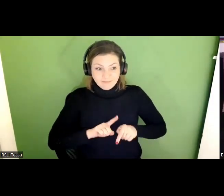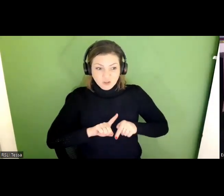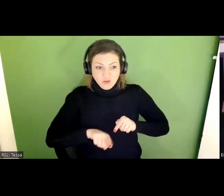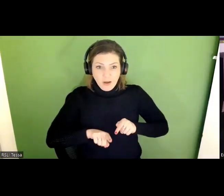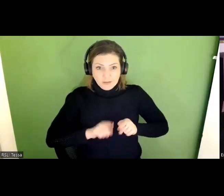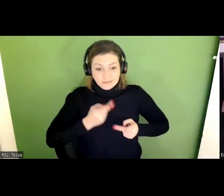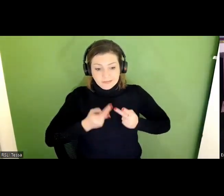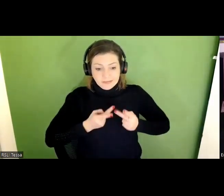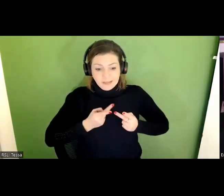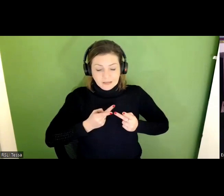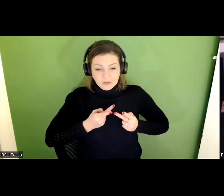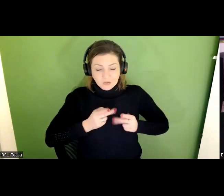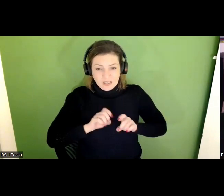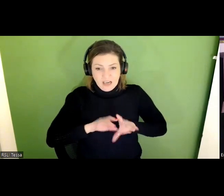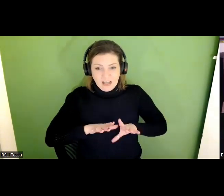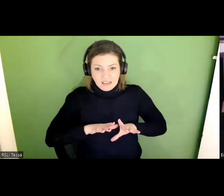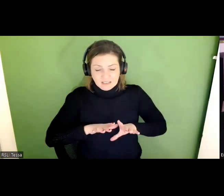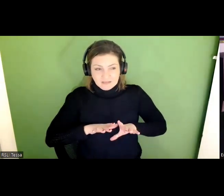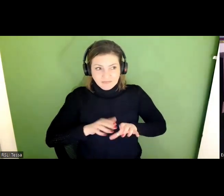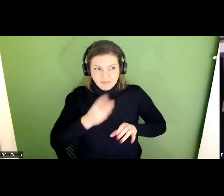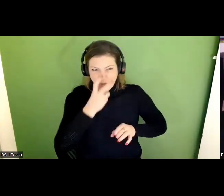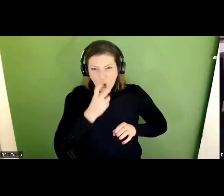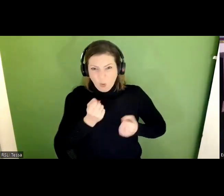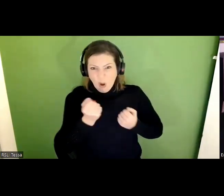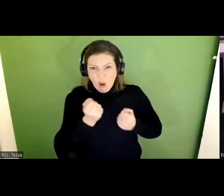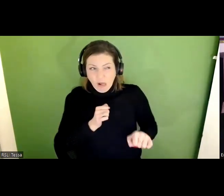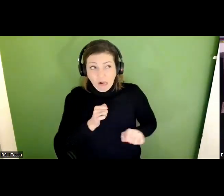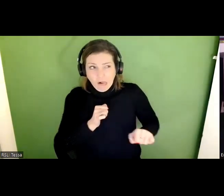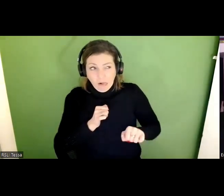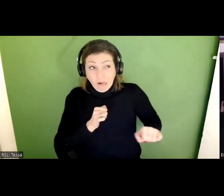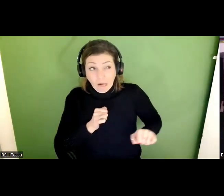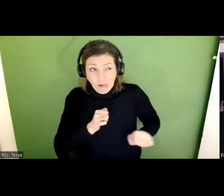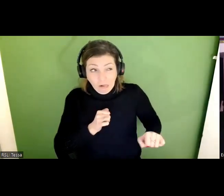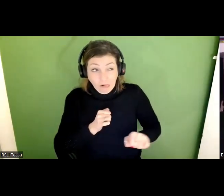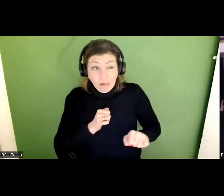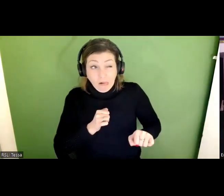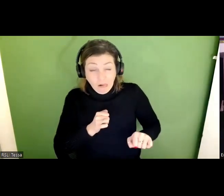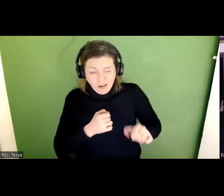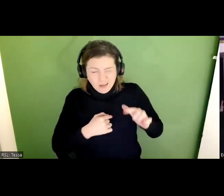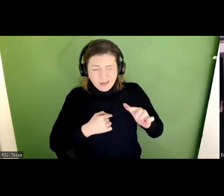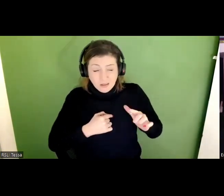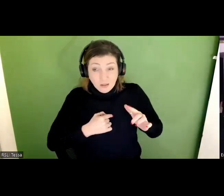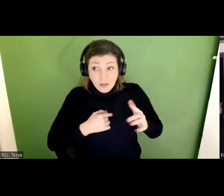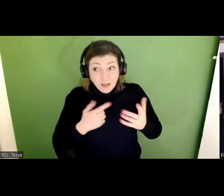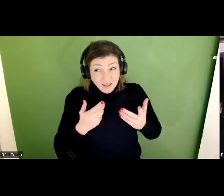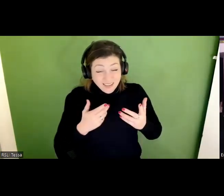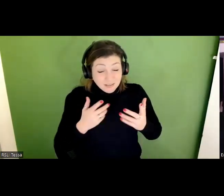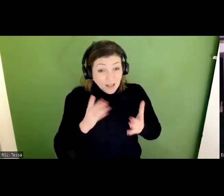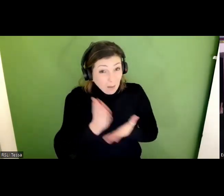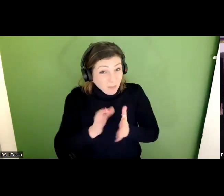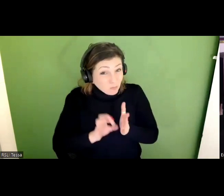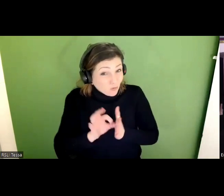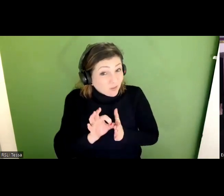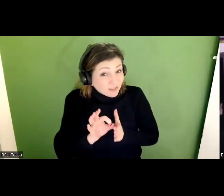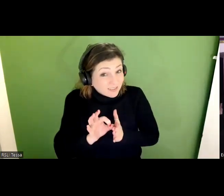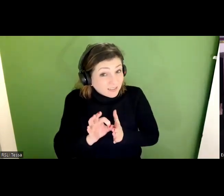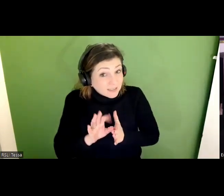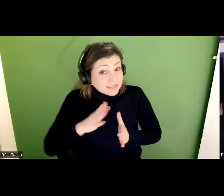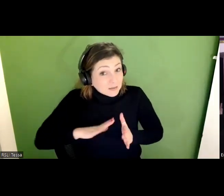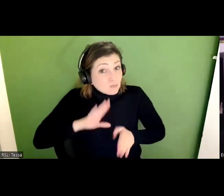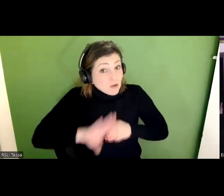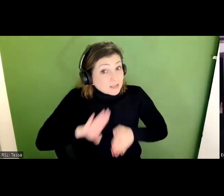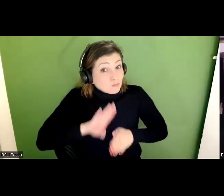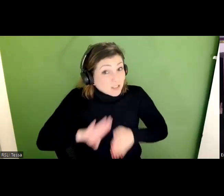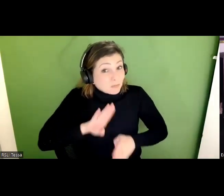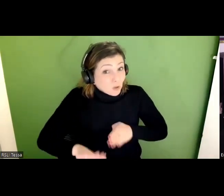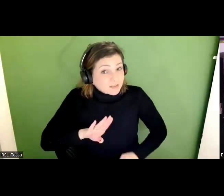engine trying to get into the right gear. But I'm getting there. Just need to keep practicing. I will never give up my